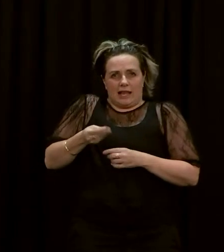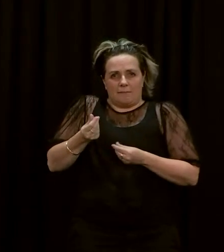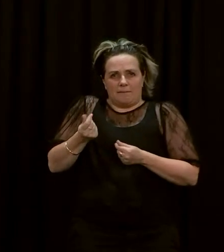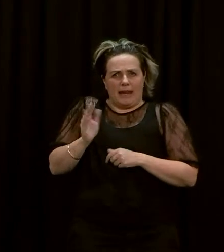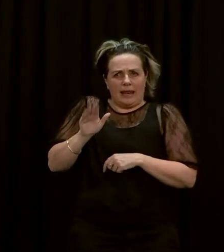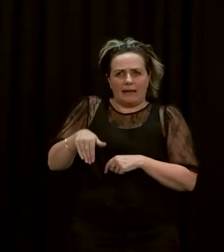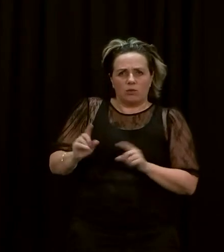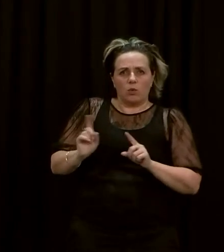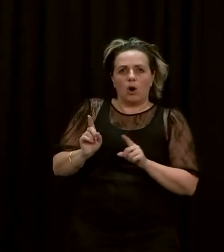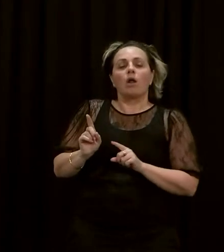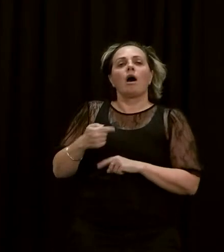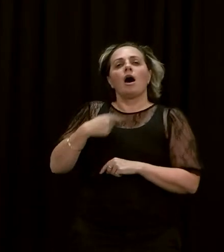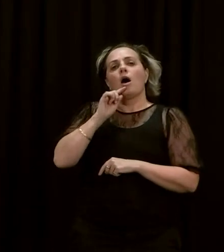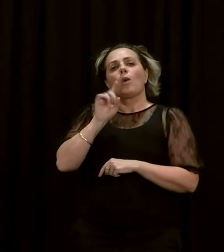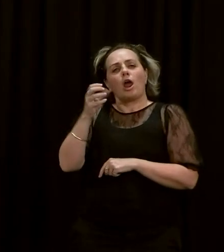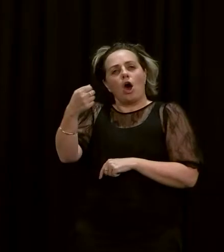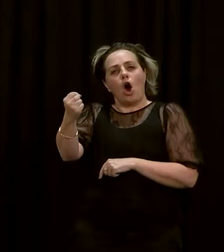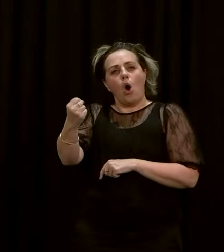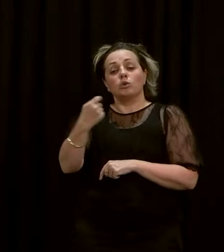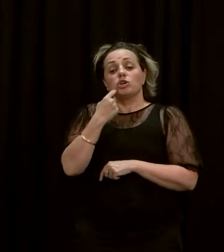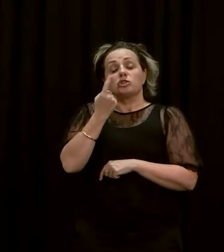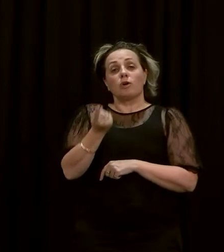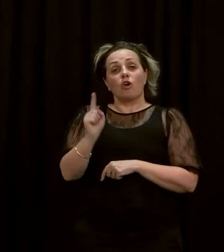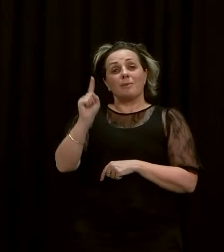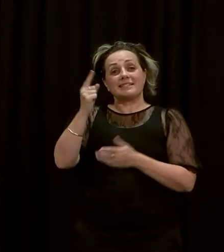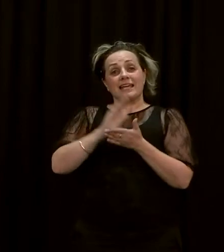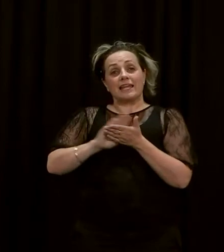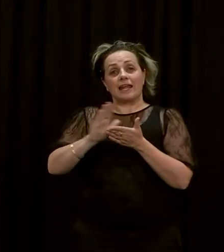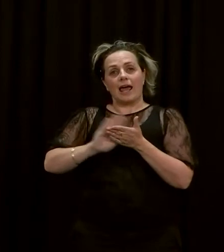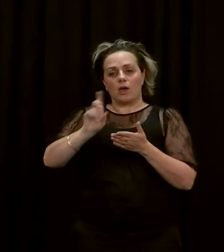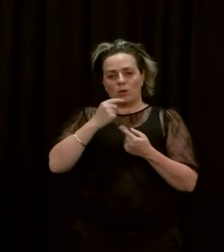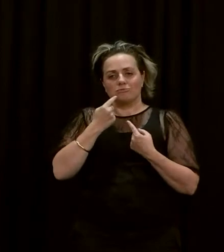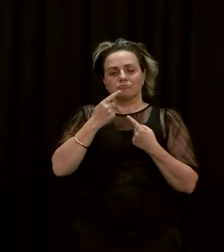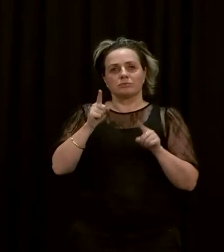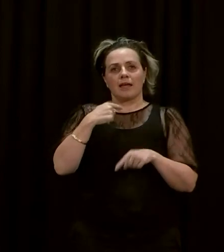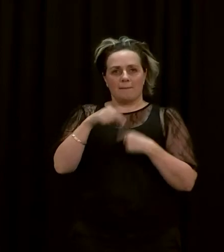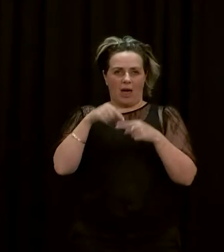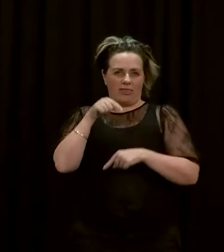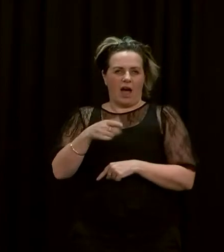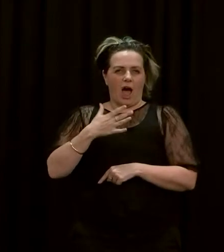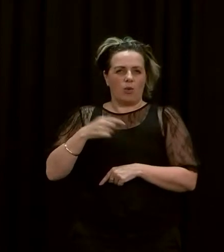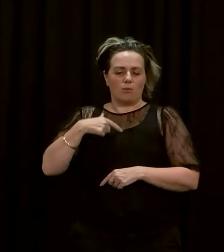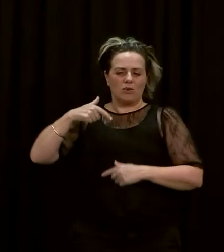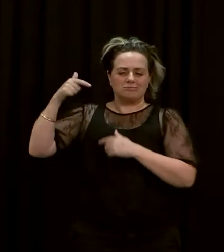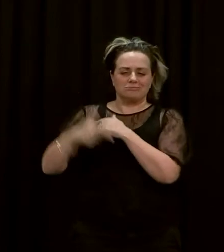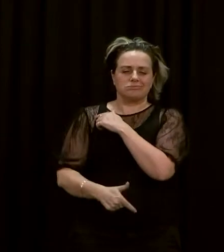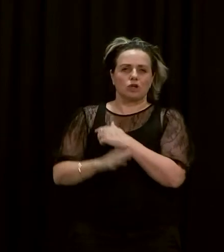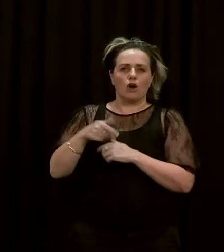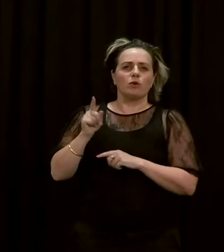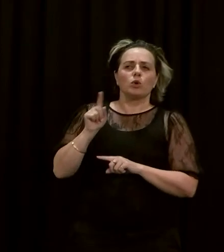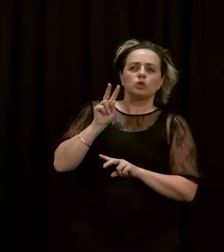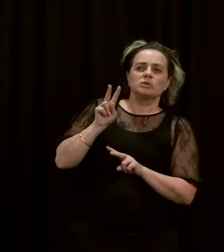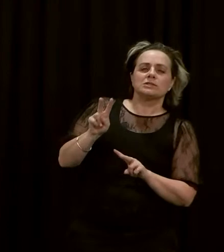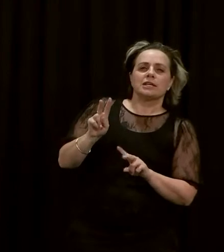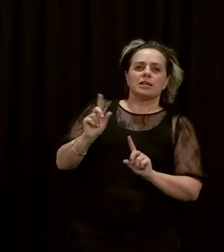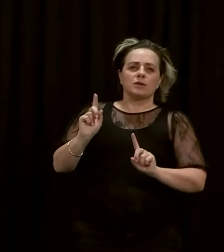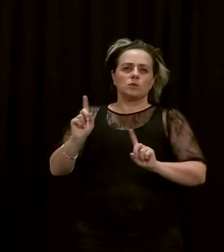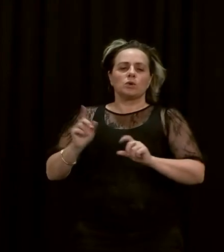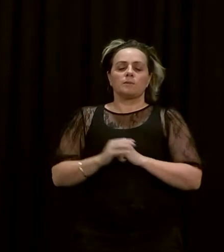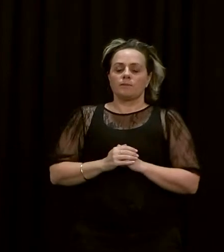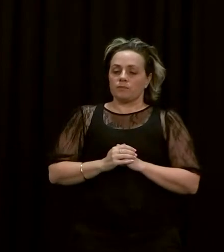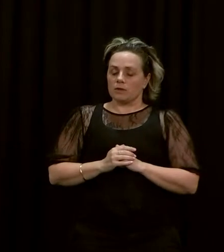Minister Henare perhaps to speak to some of that tomorrow, if I may, because my intent there was to get him to talk in a little more detail about what he's observing and what more we can do. There's